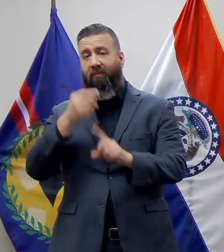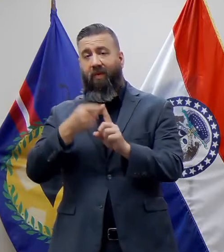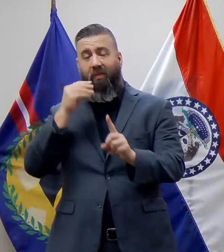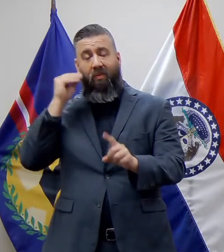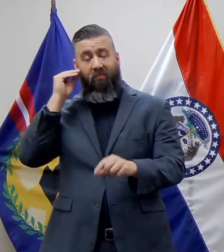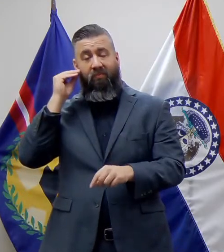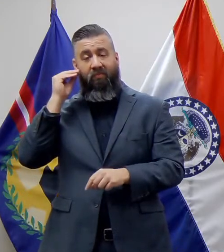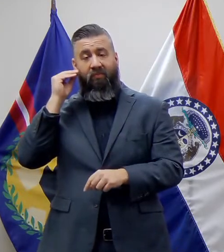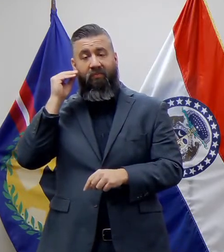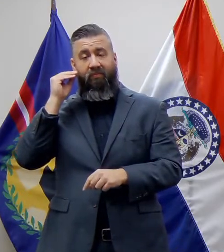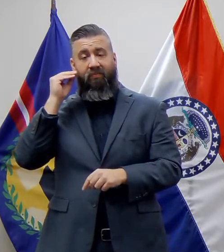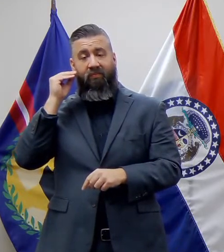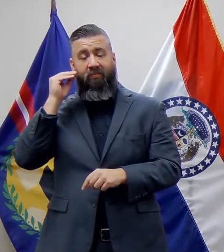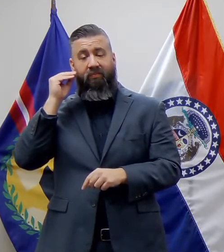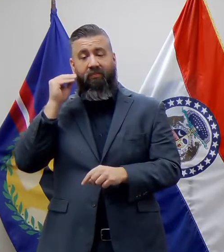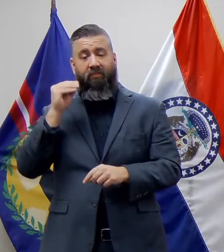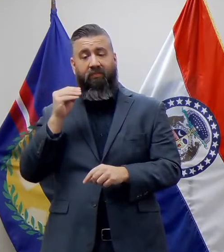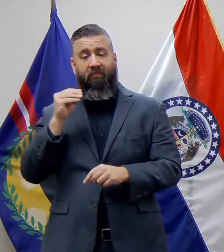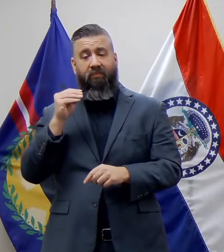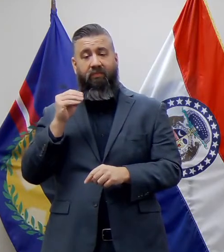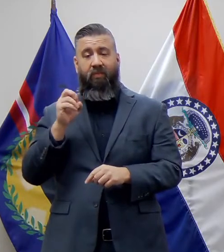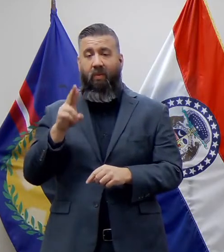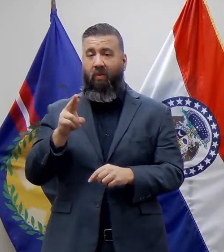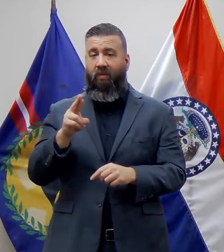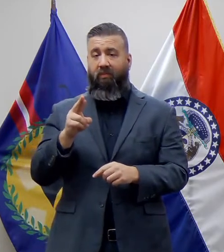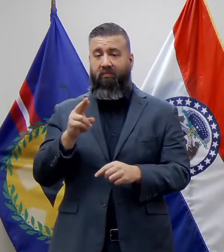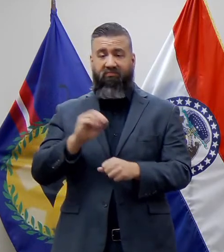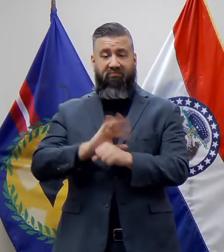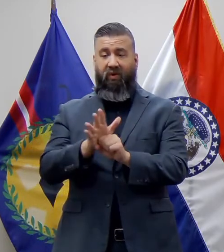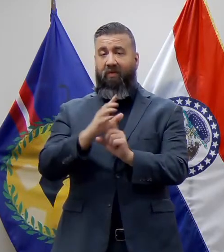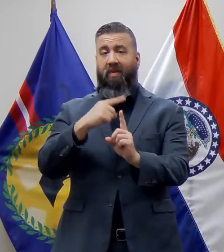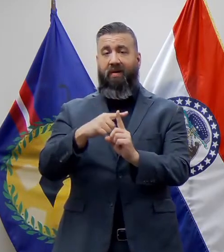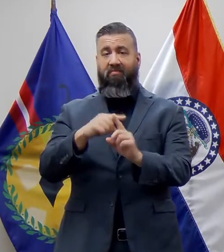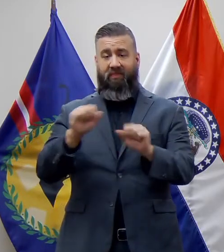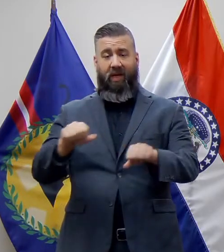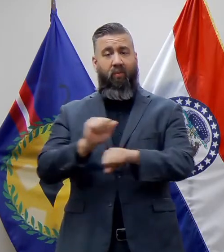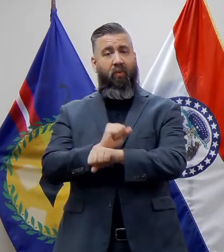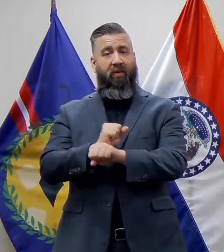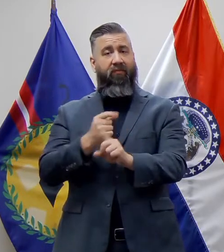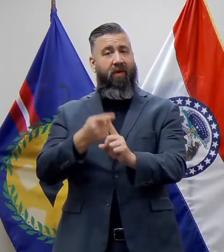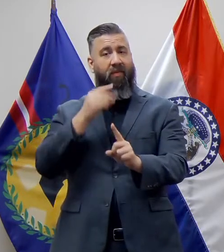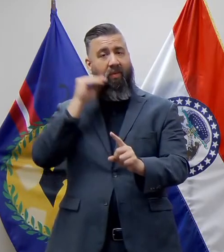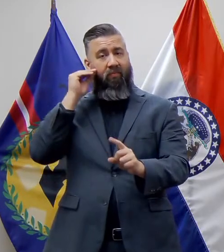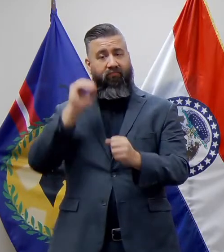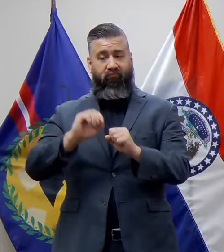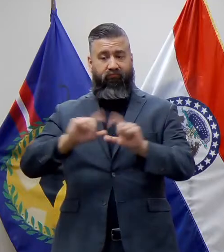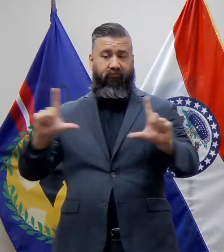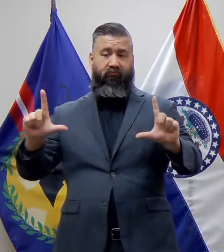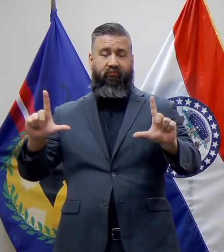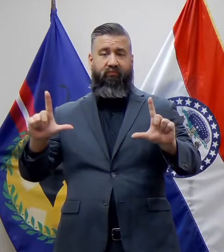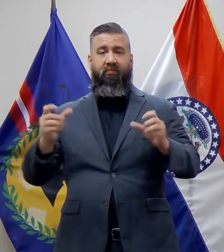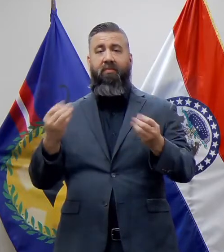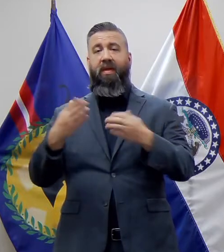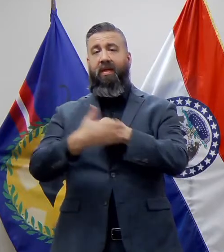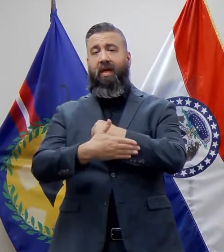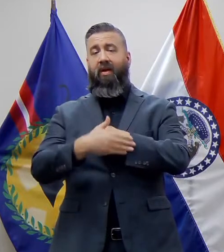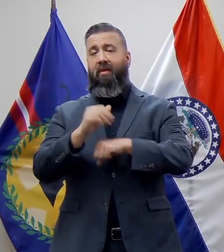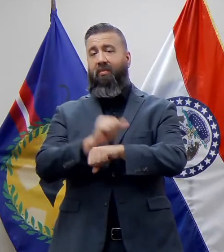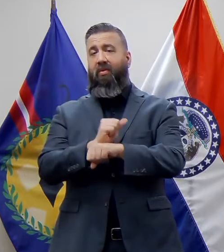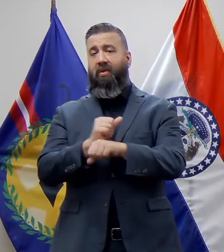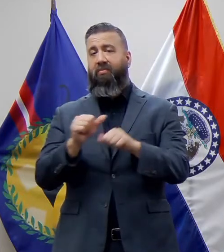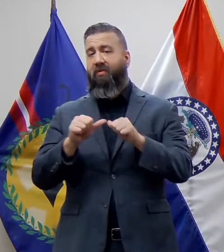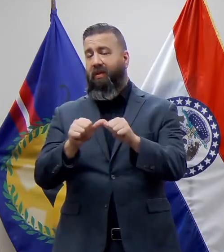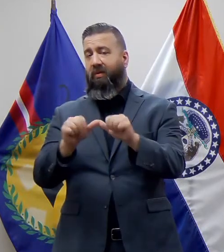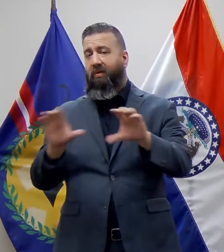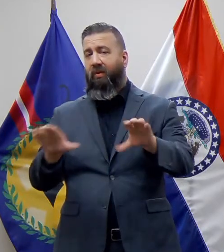they're quarantined, or even while they're COVID positive, will do so. So a lot of our county employees will continue to do what they do.